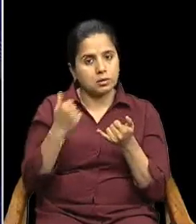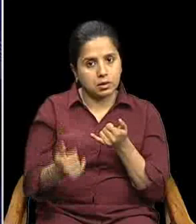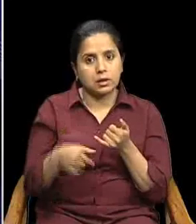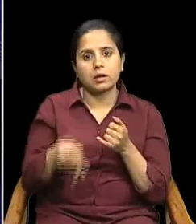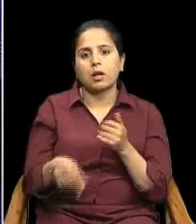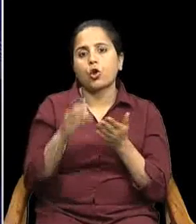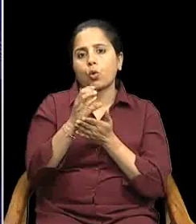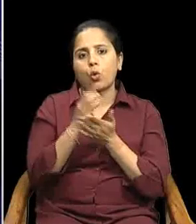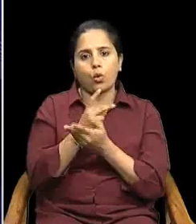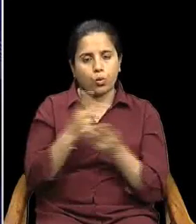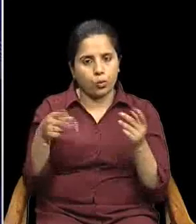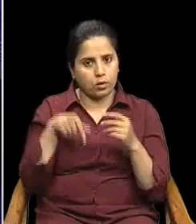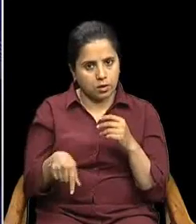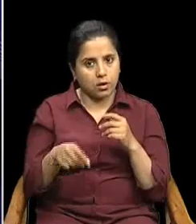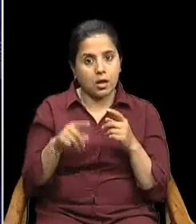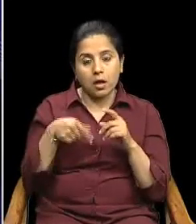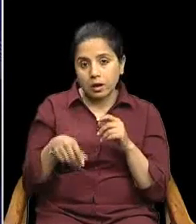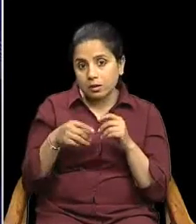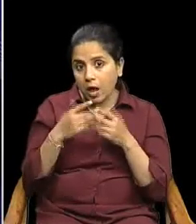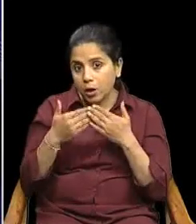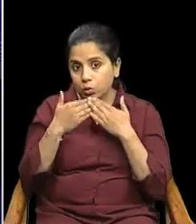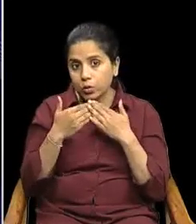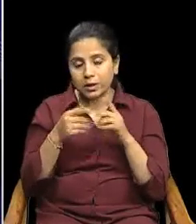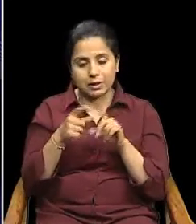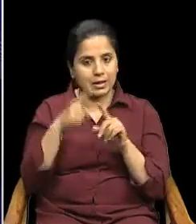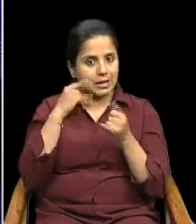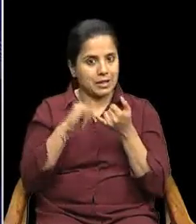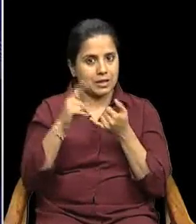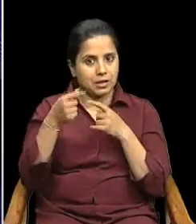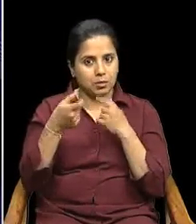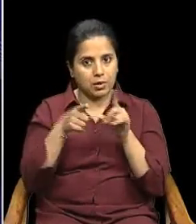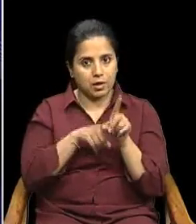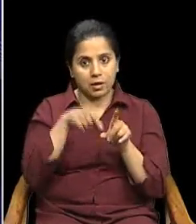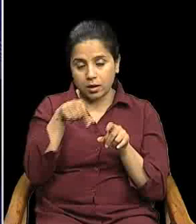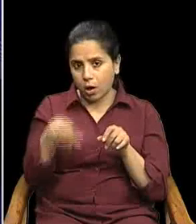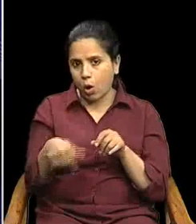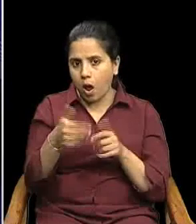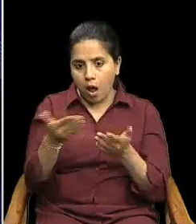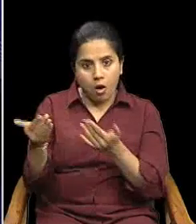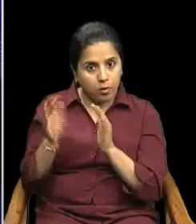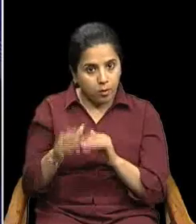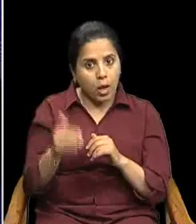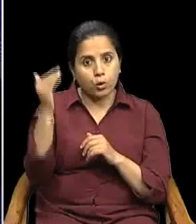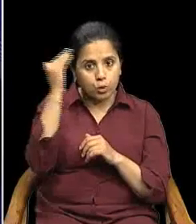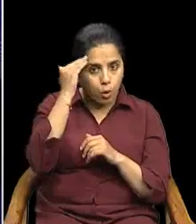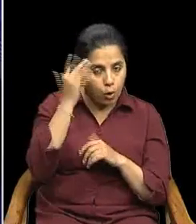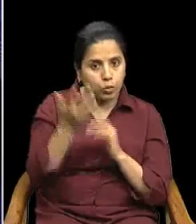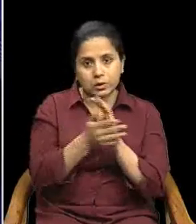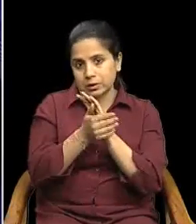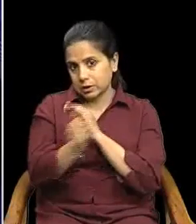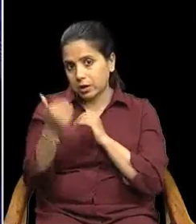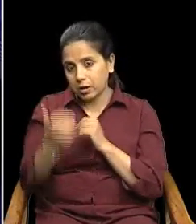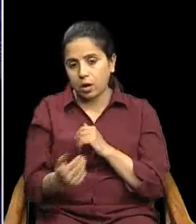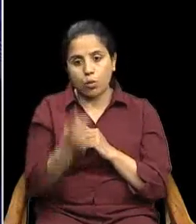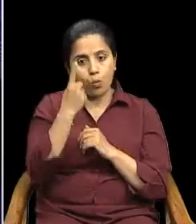education, thus in an arrangement of the knowledge and the skills within